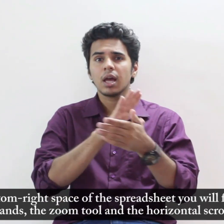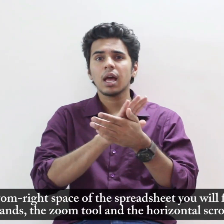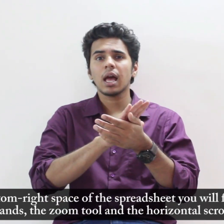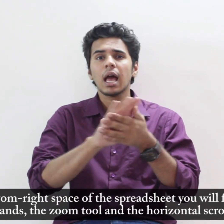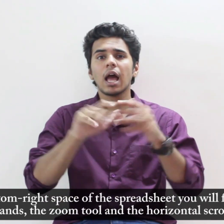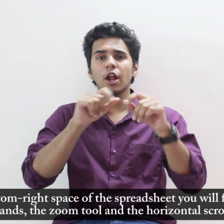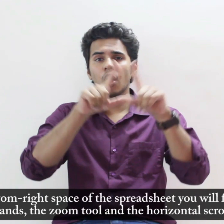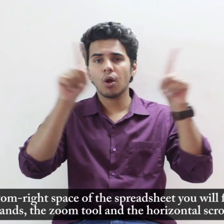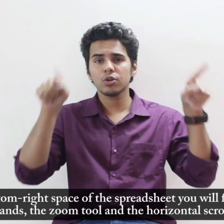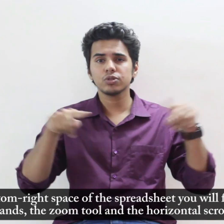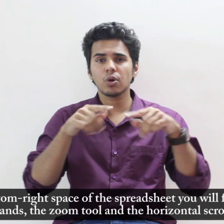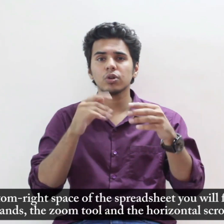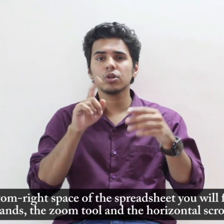bar.